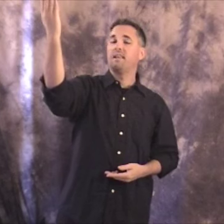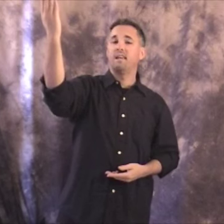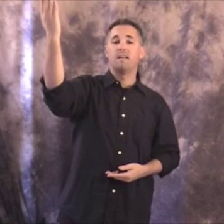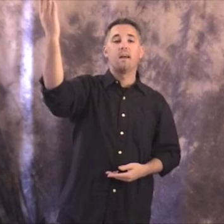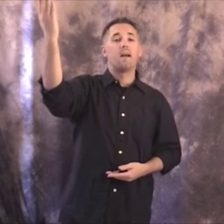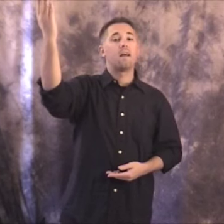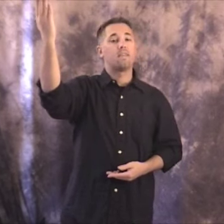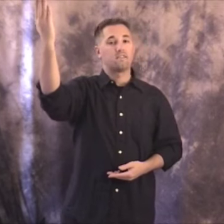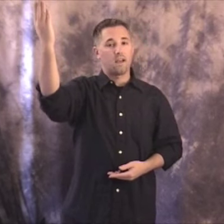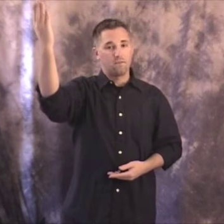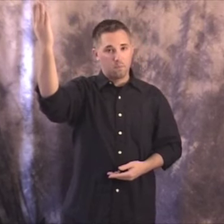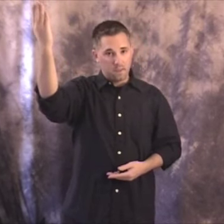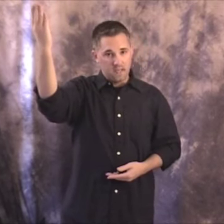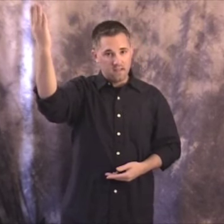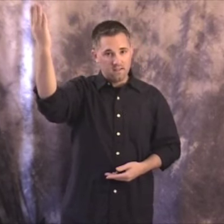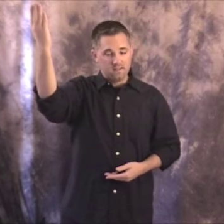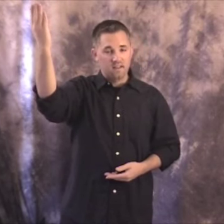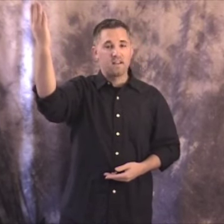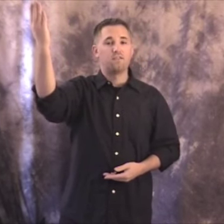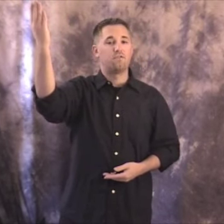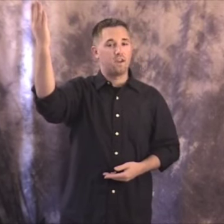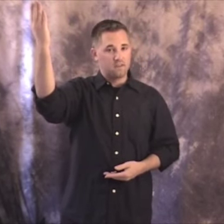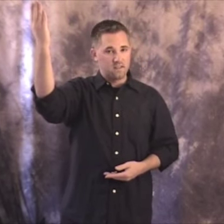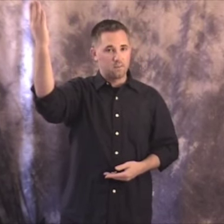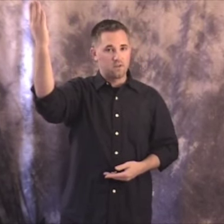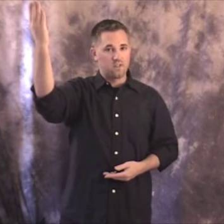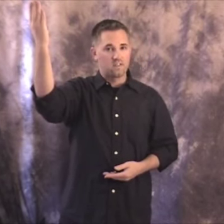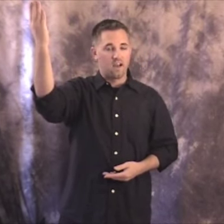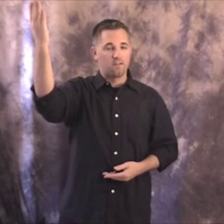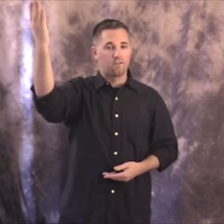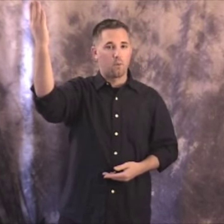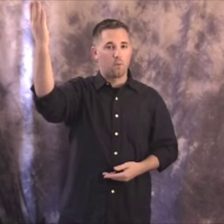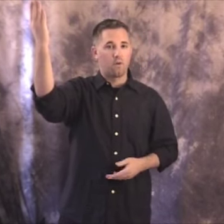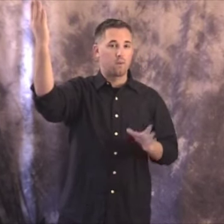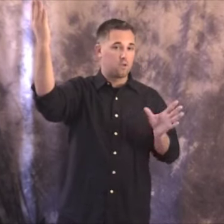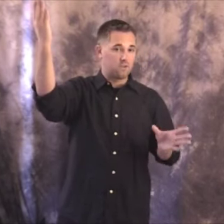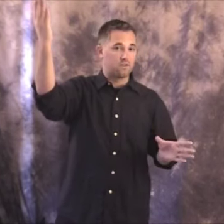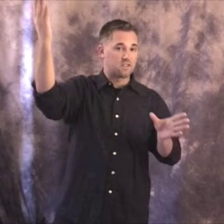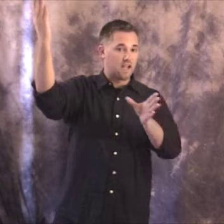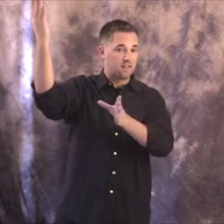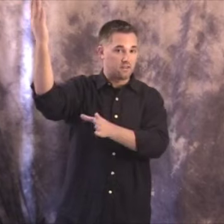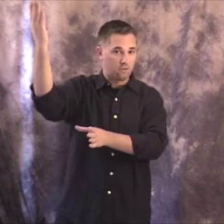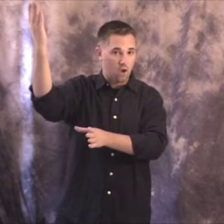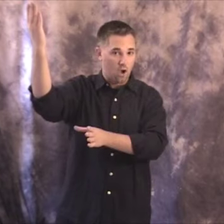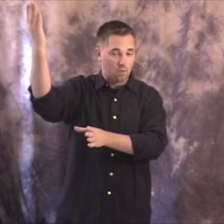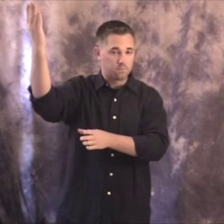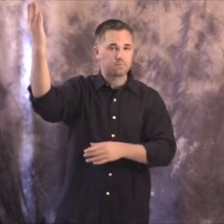Heavenly, and the sign for peace is very similar to the sign that we're using for silent and for calm.